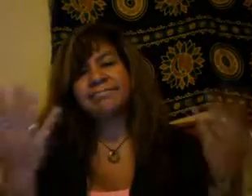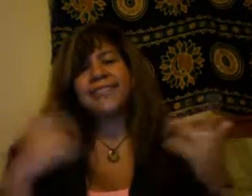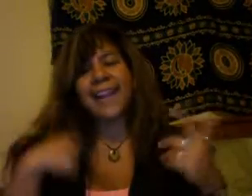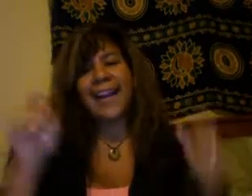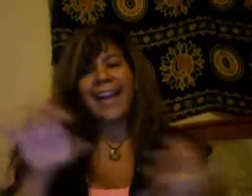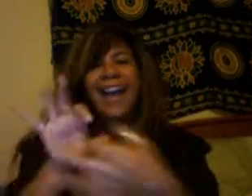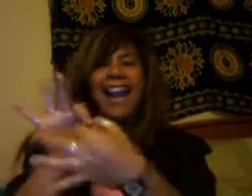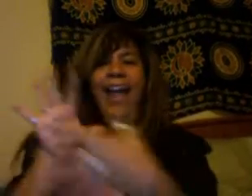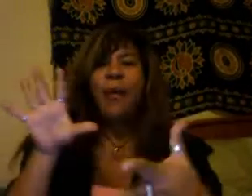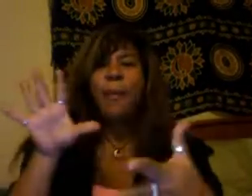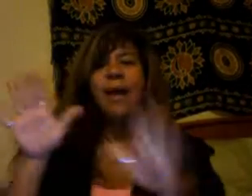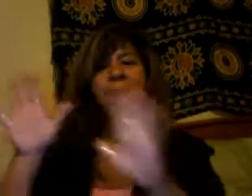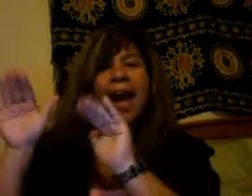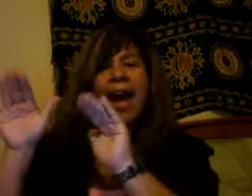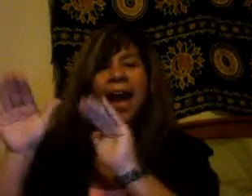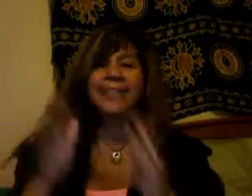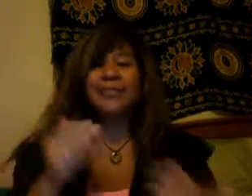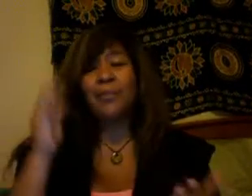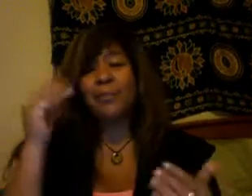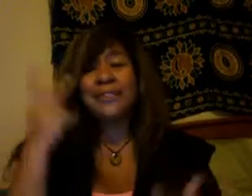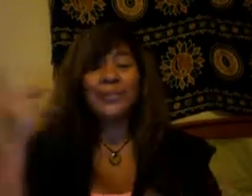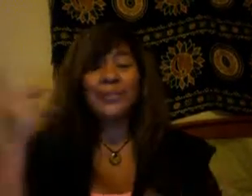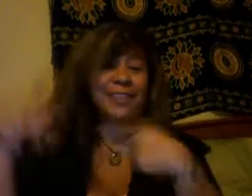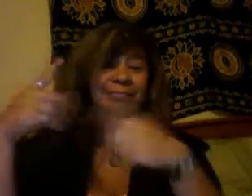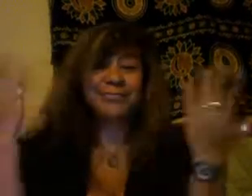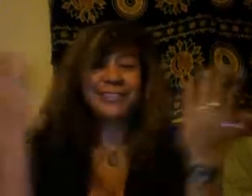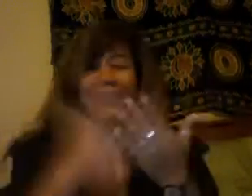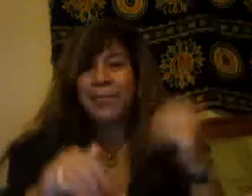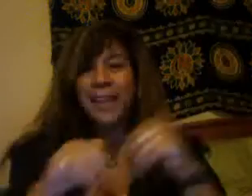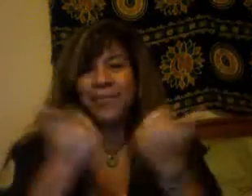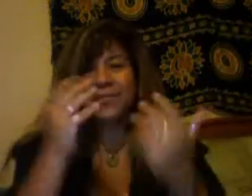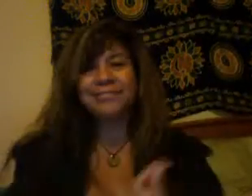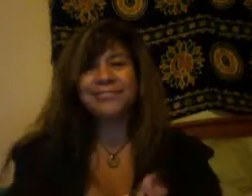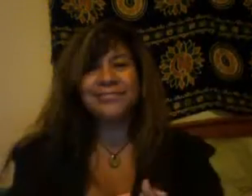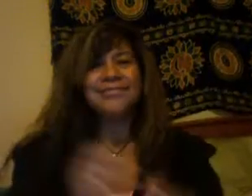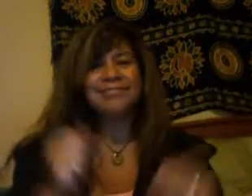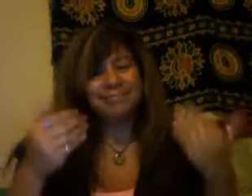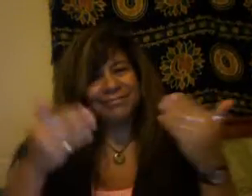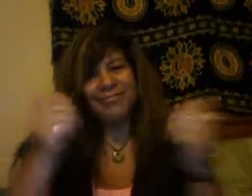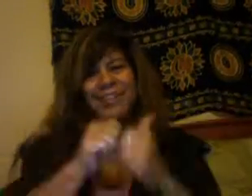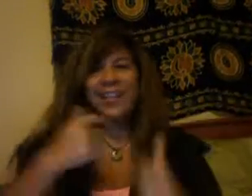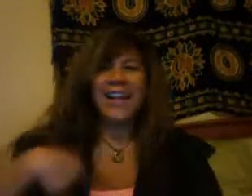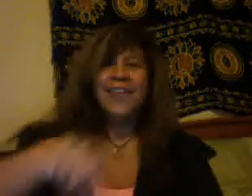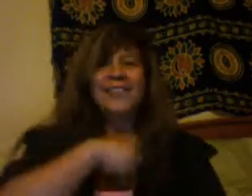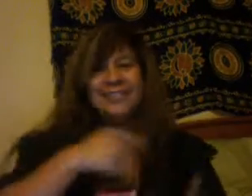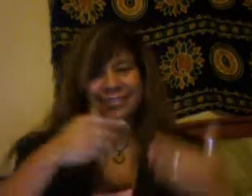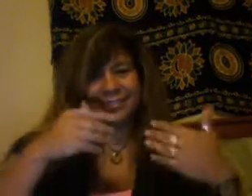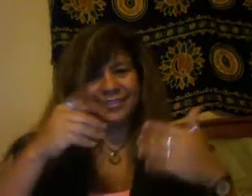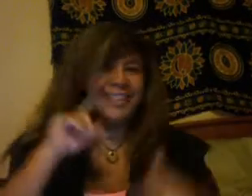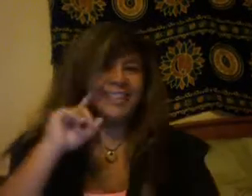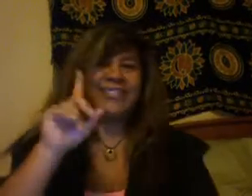so i to never I'm so sorry